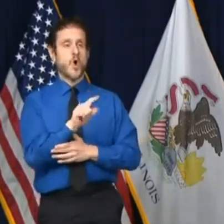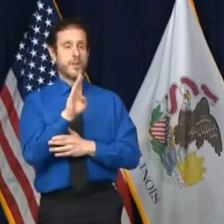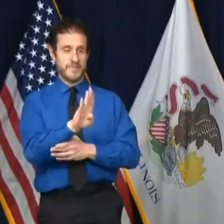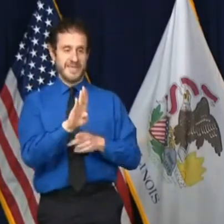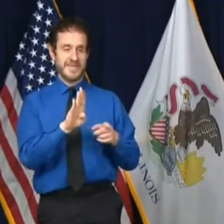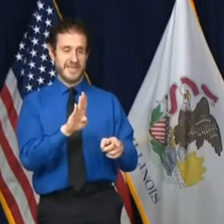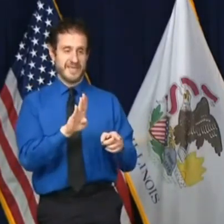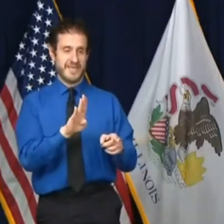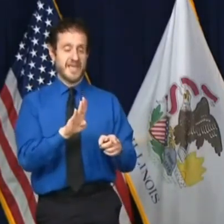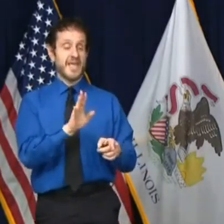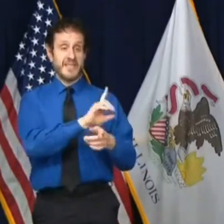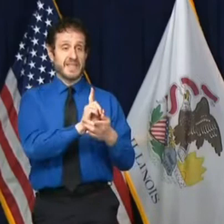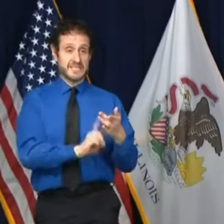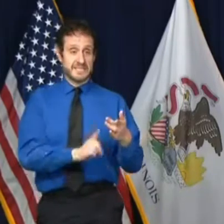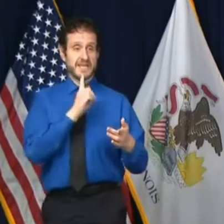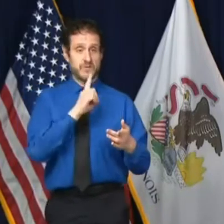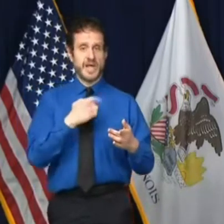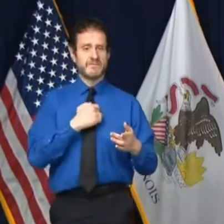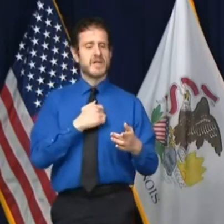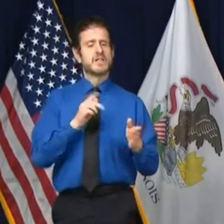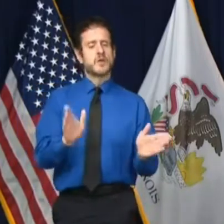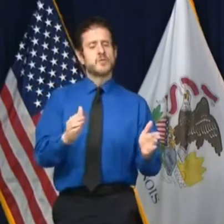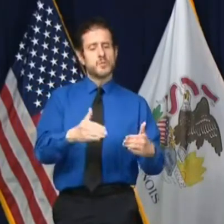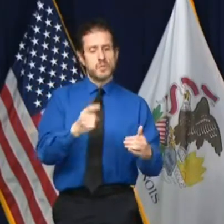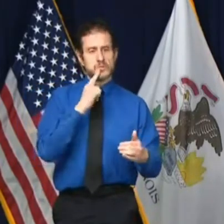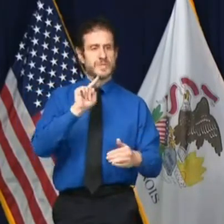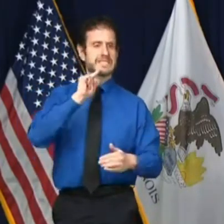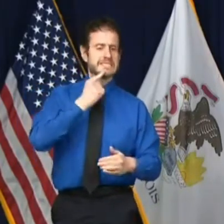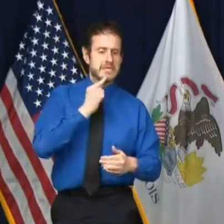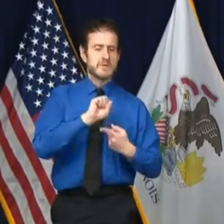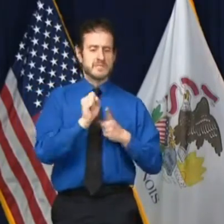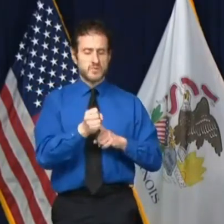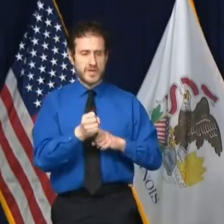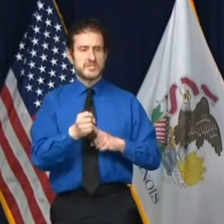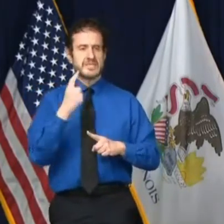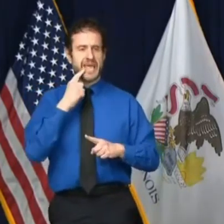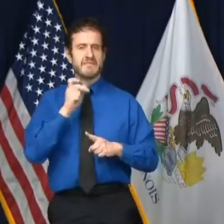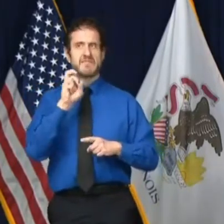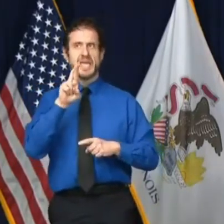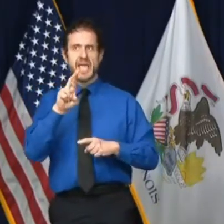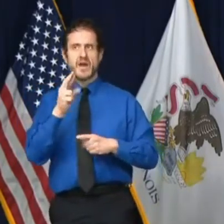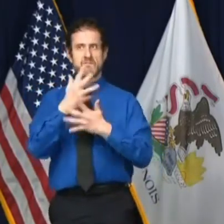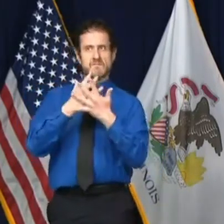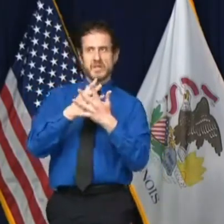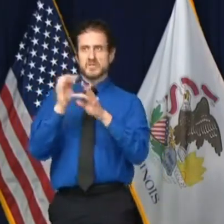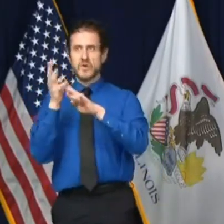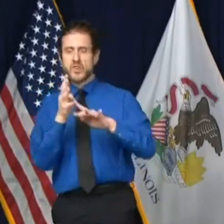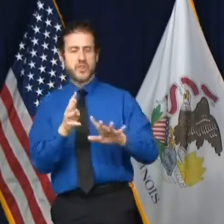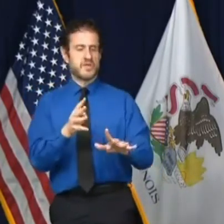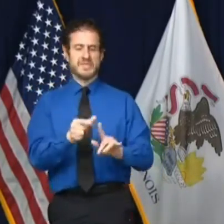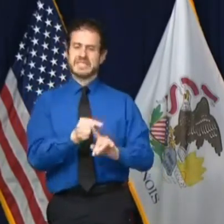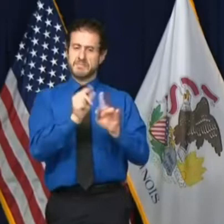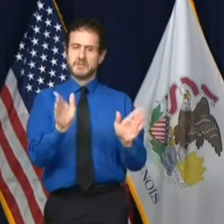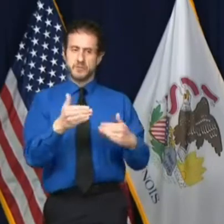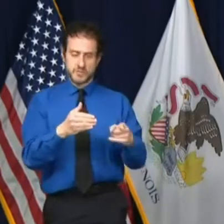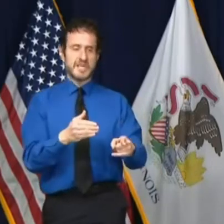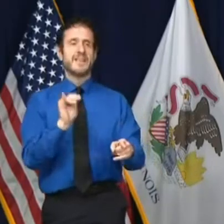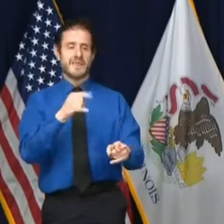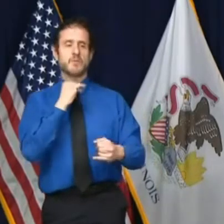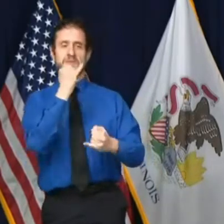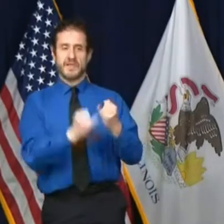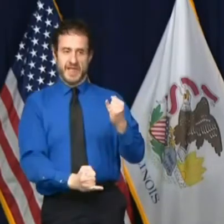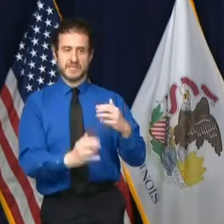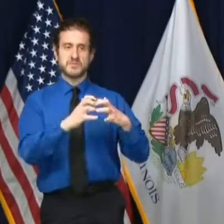have negative pressure in the rooms for more serious COVID patients. That hall would be the last thing that gets taken